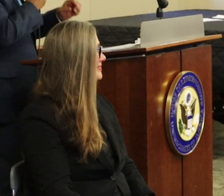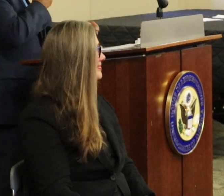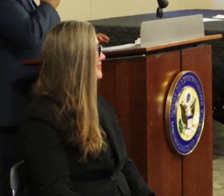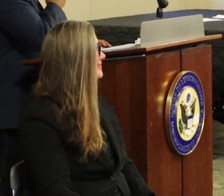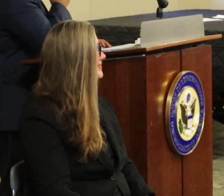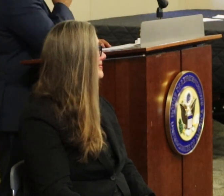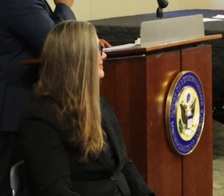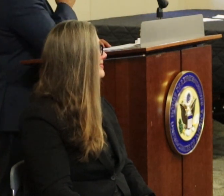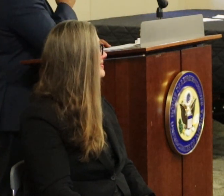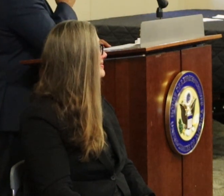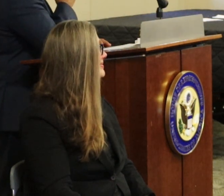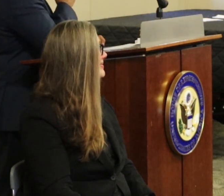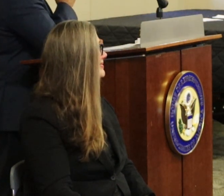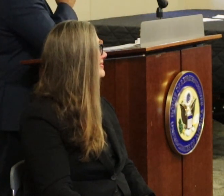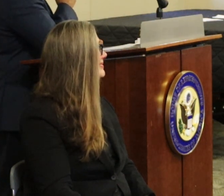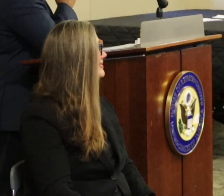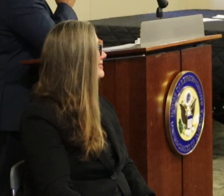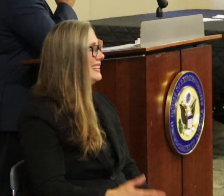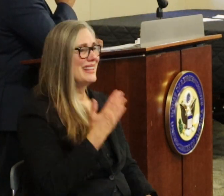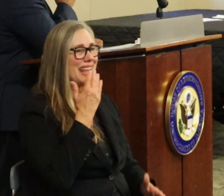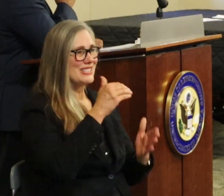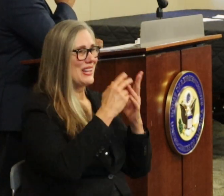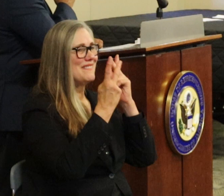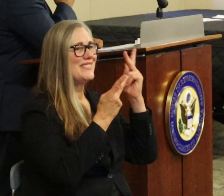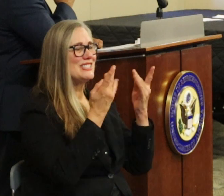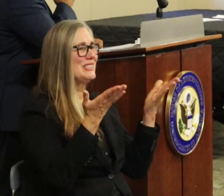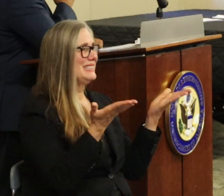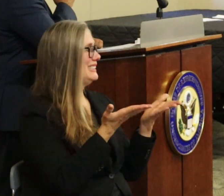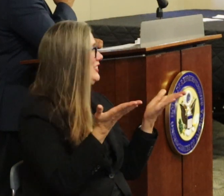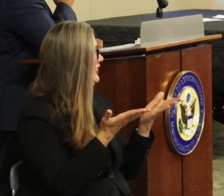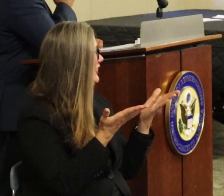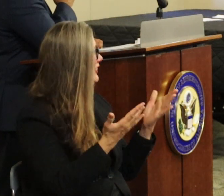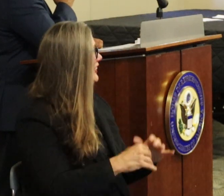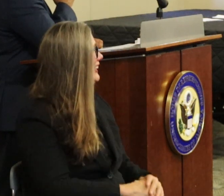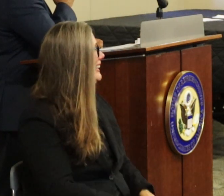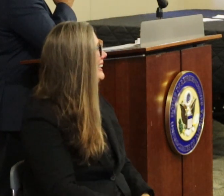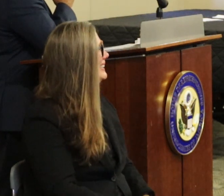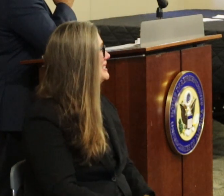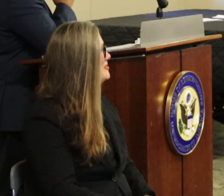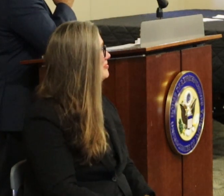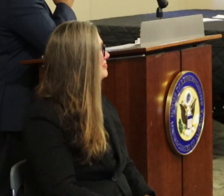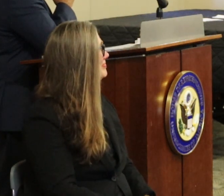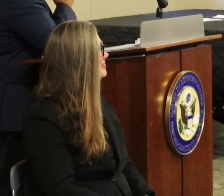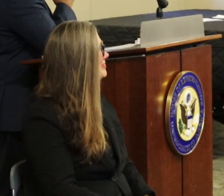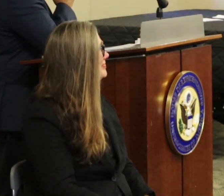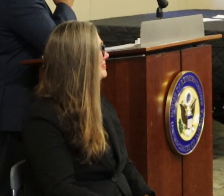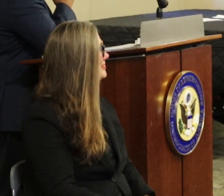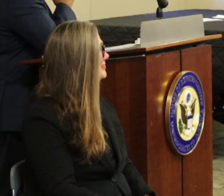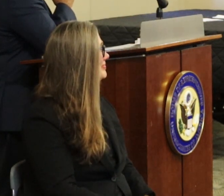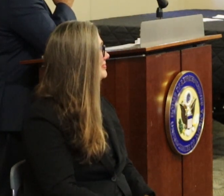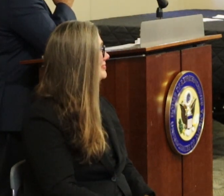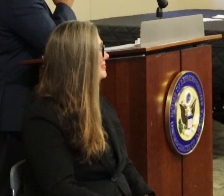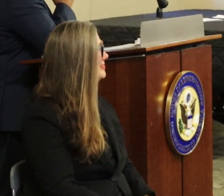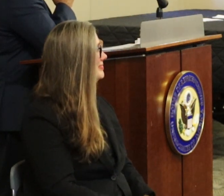that. Thank you again for visiting with us here today, and just to piggyback on what's been said a number of times here, your